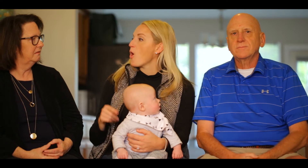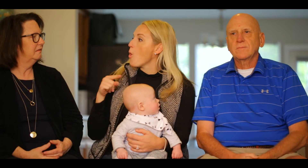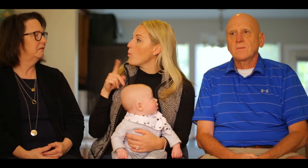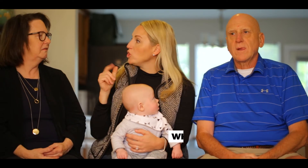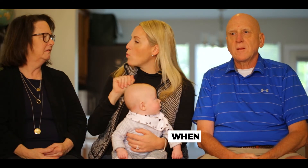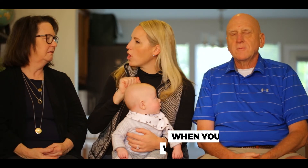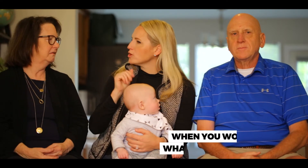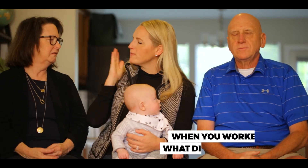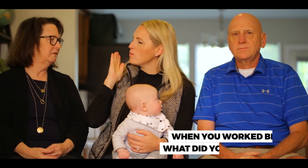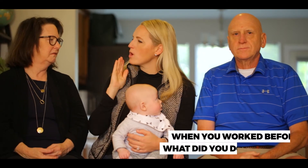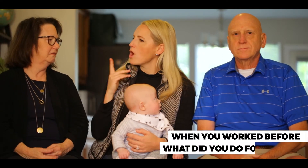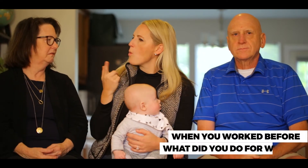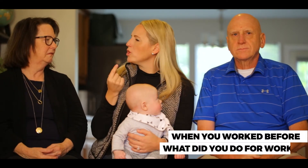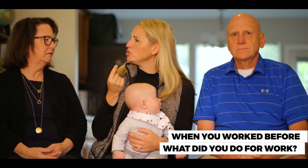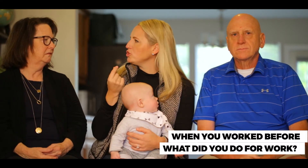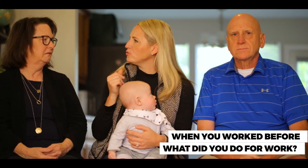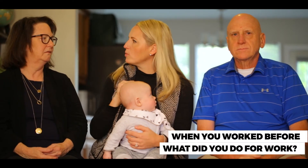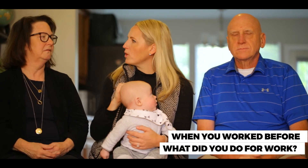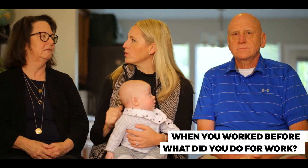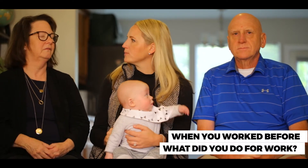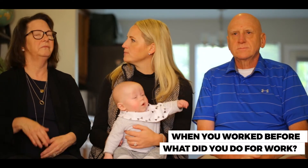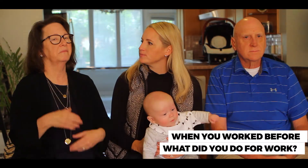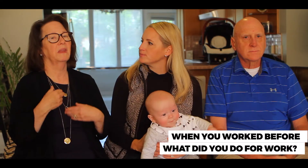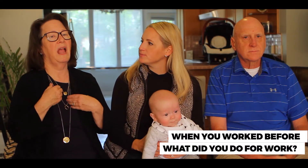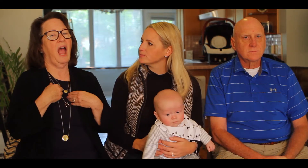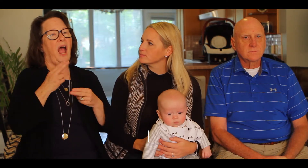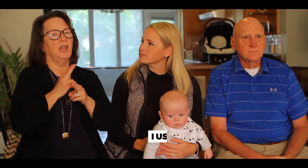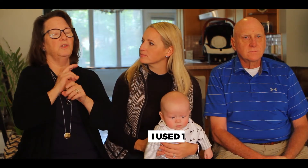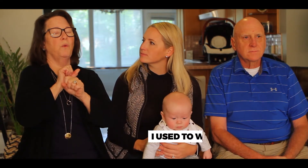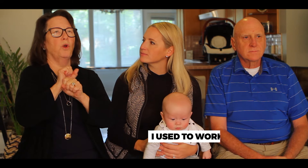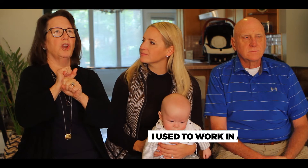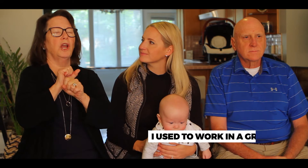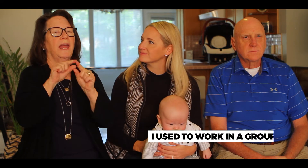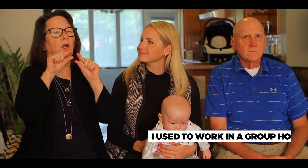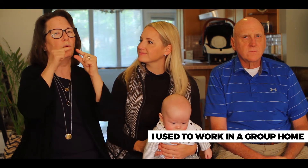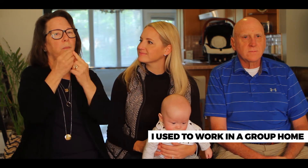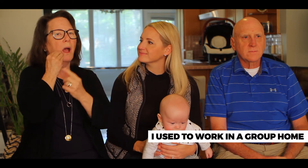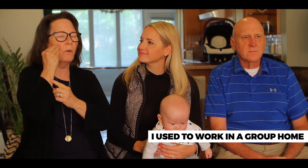When you worked before, what did you do for work? I used to work in a good home.